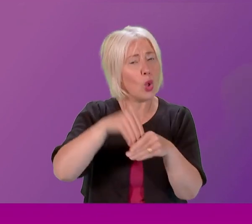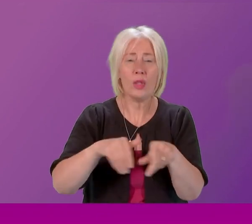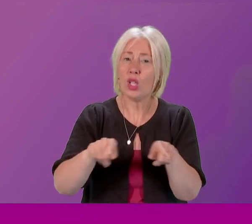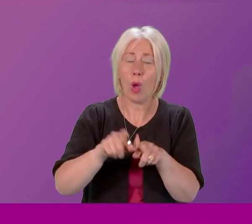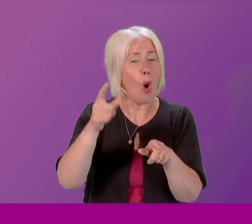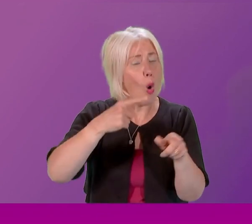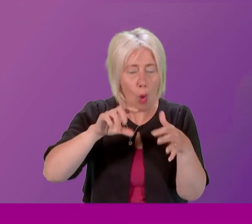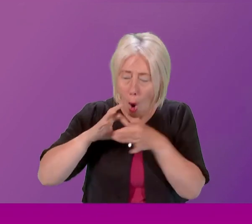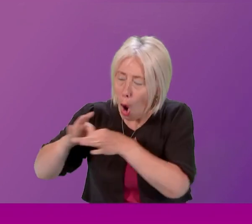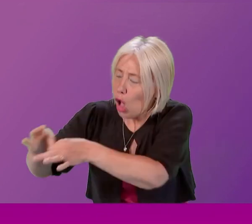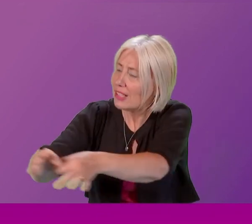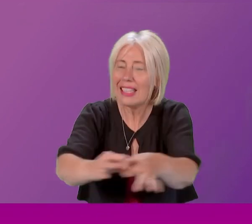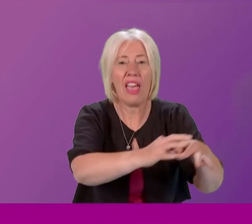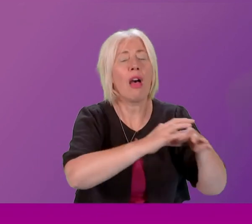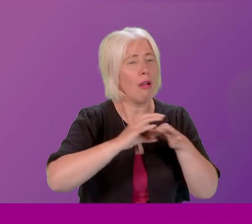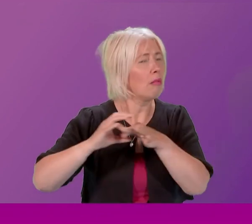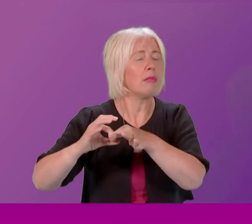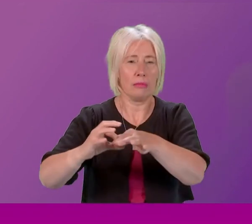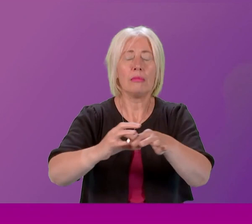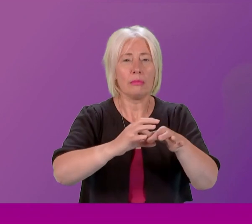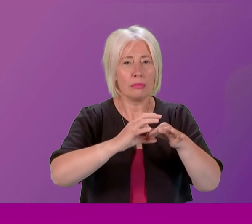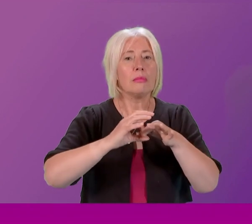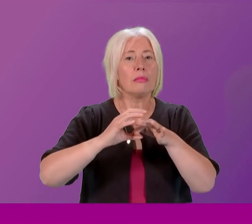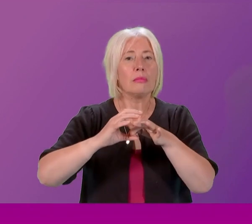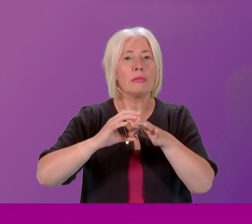all together in this.